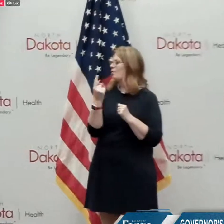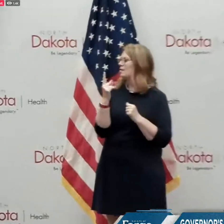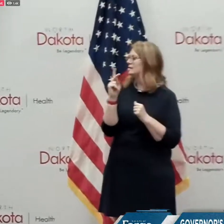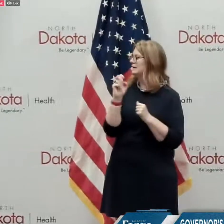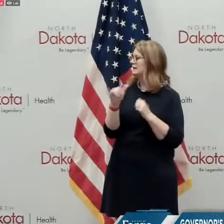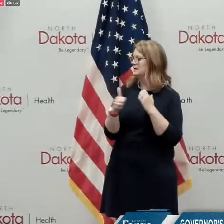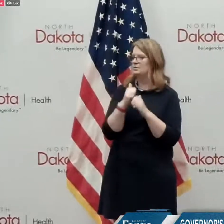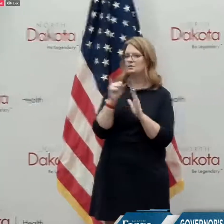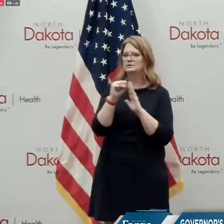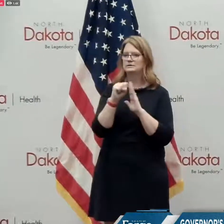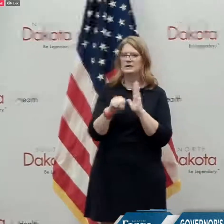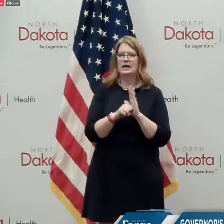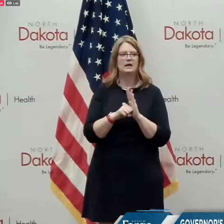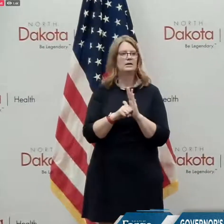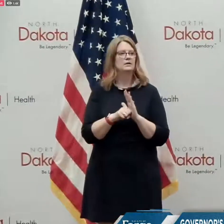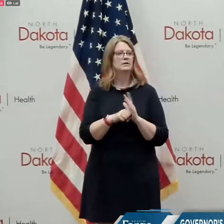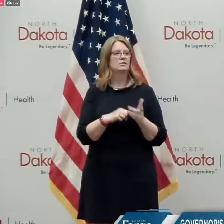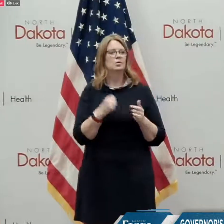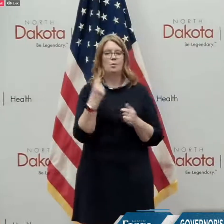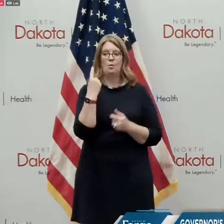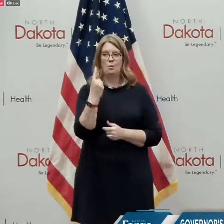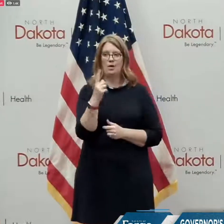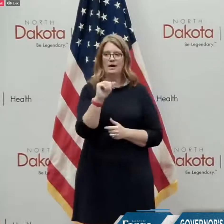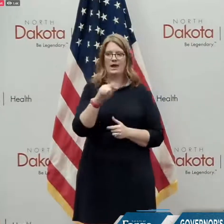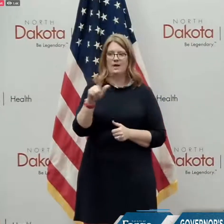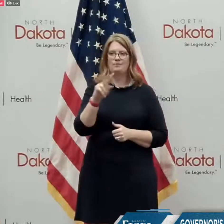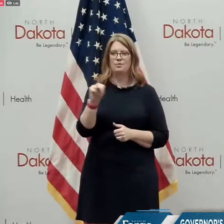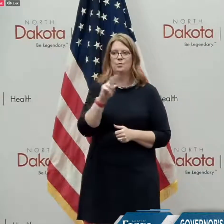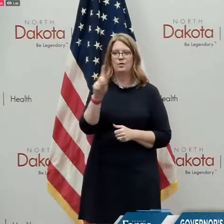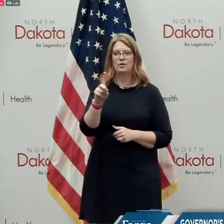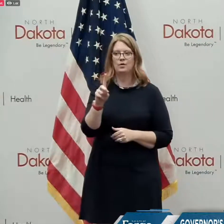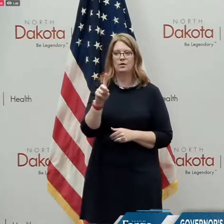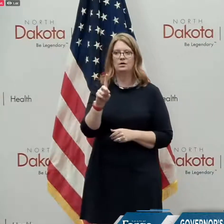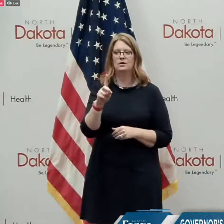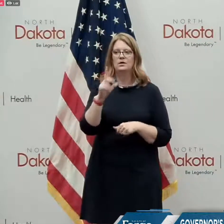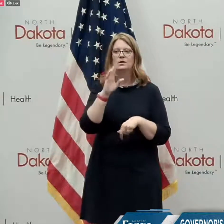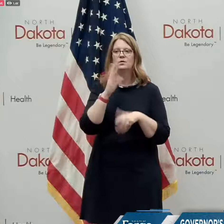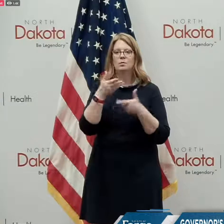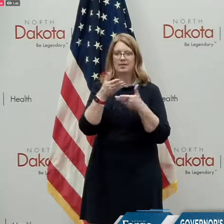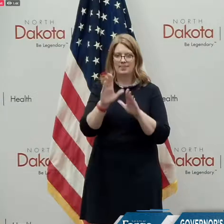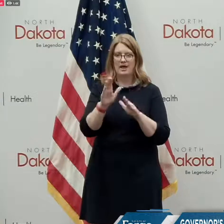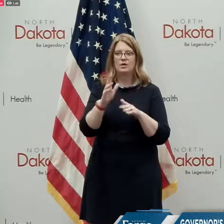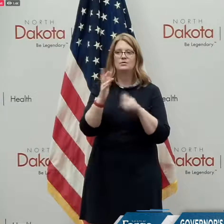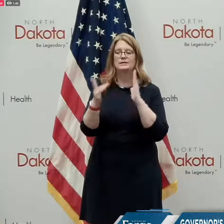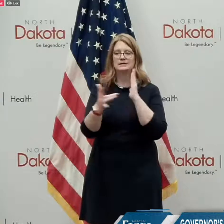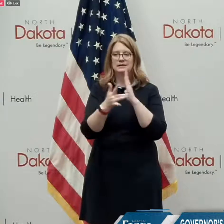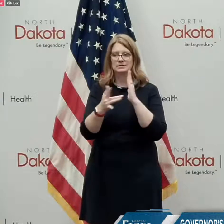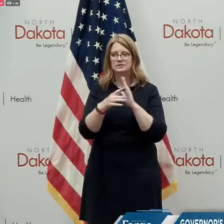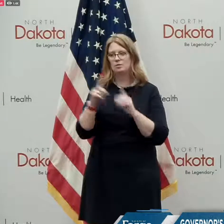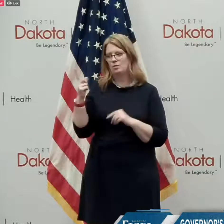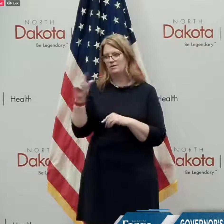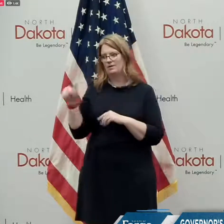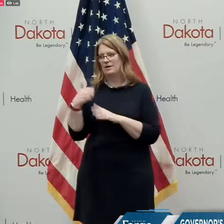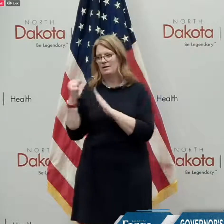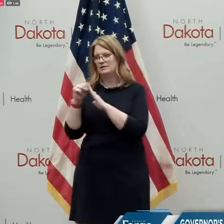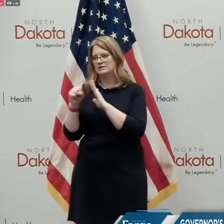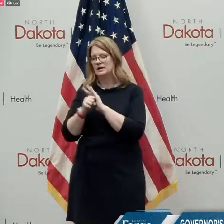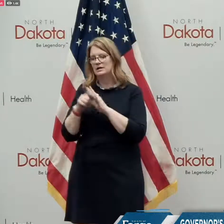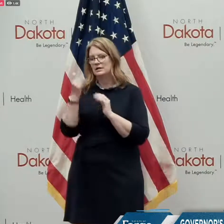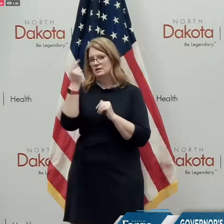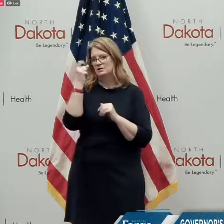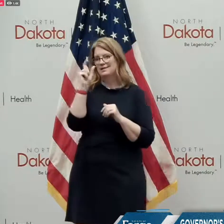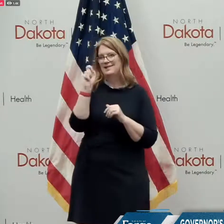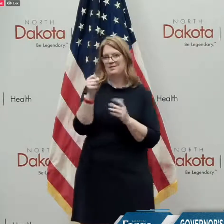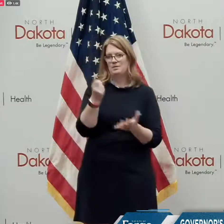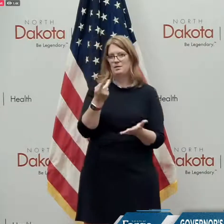state. So there's only one app from North Dakota that will have this technology. There'll only be one from other states. They have to be approved by the Department